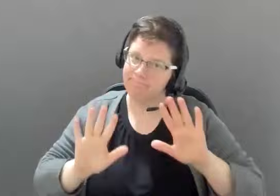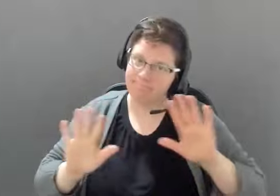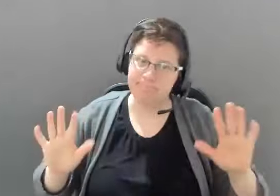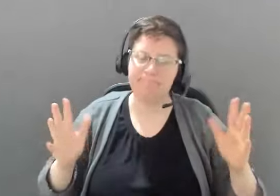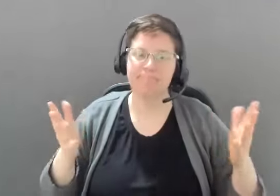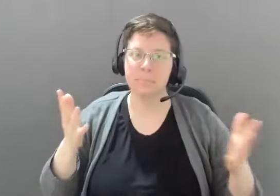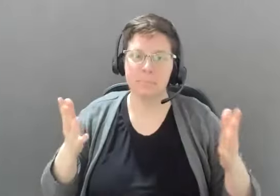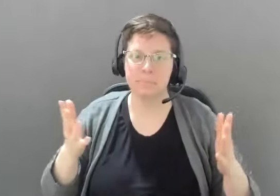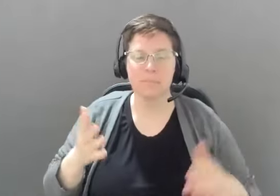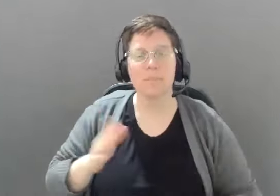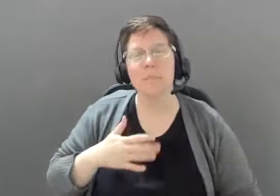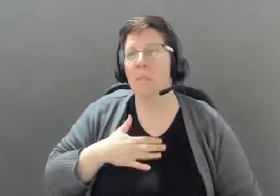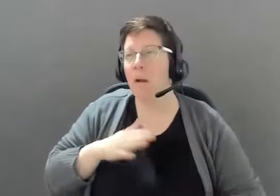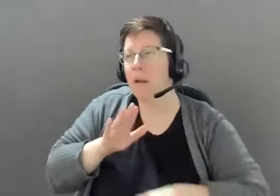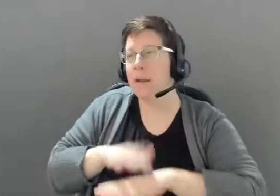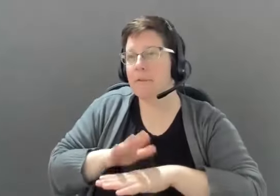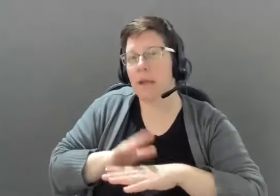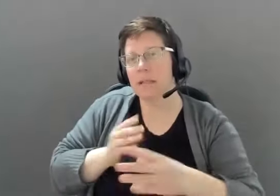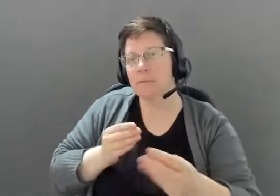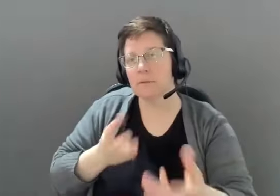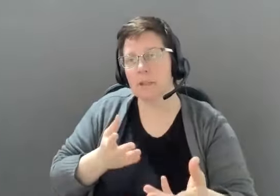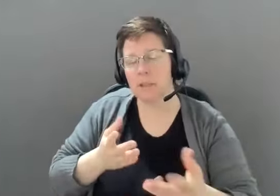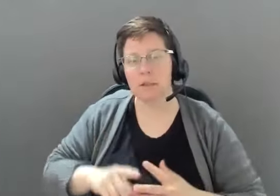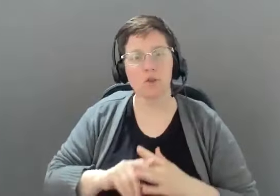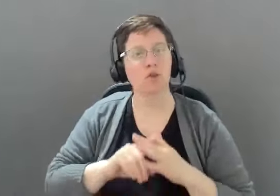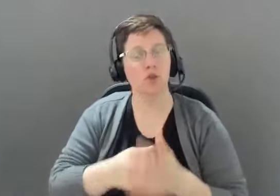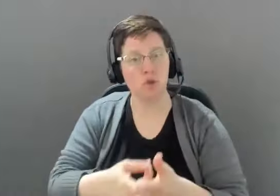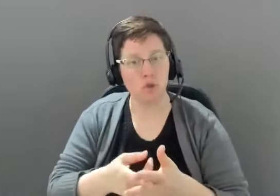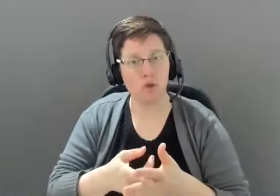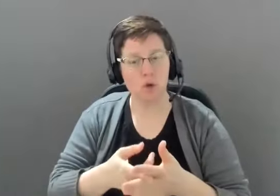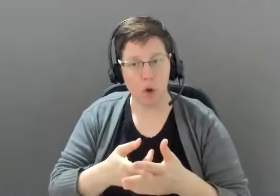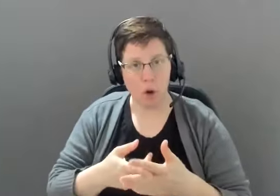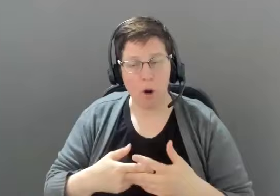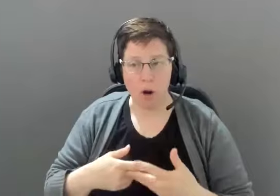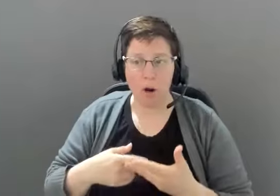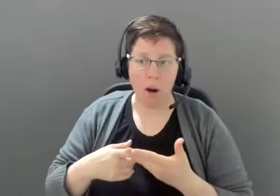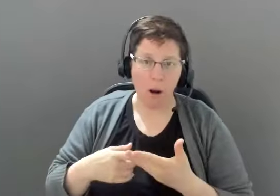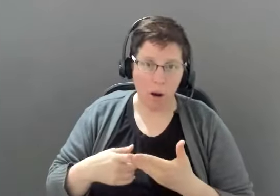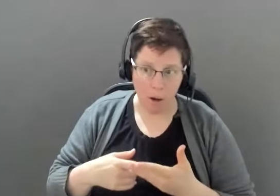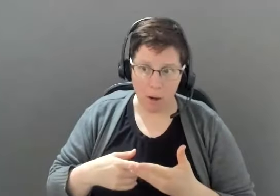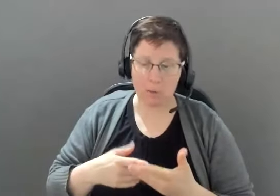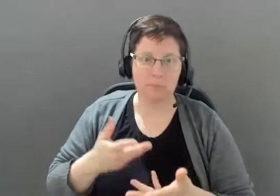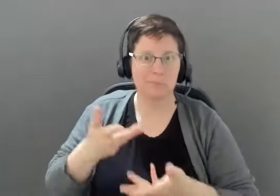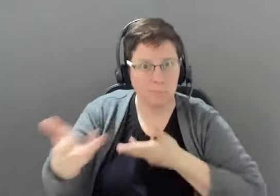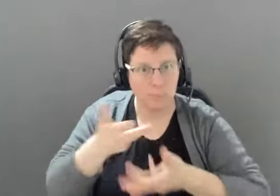the advice that I would give everyone is to start talking to the Department of Justice. Write those emails, write those